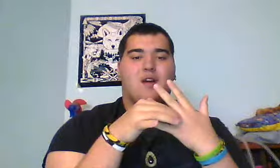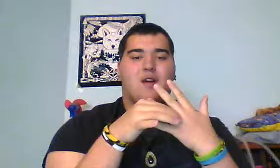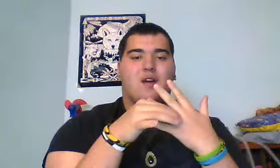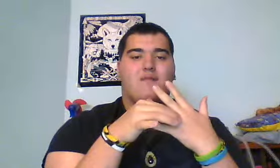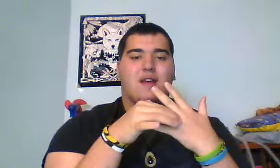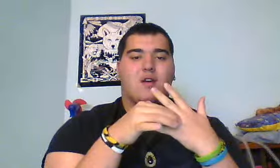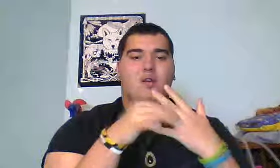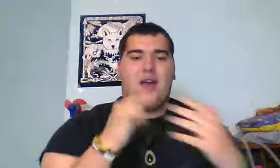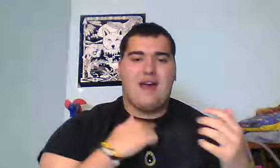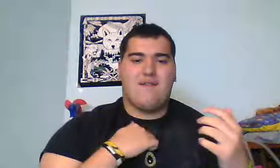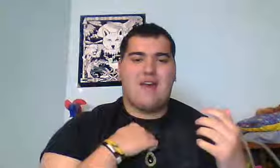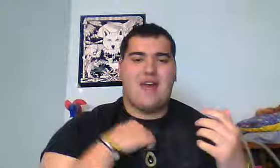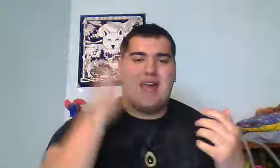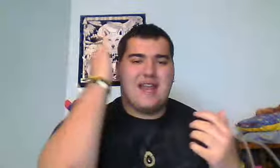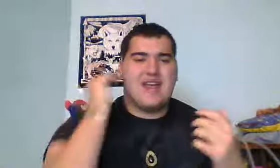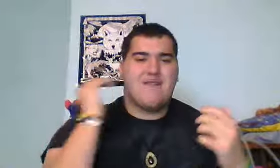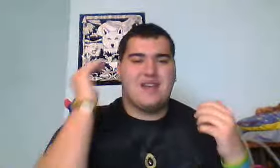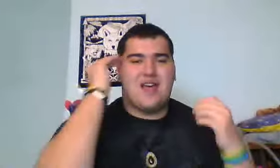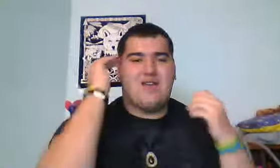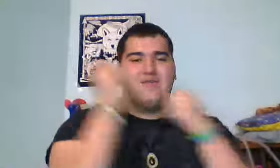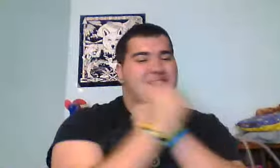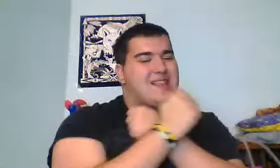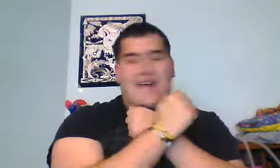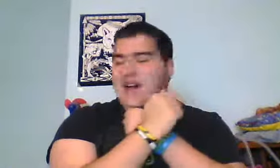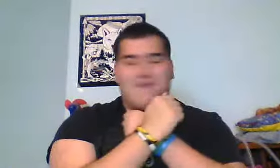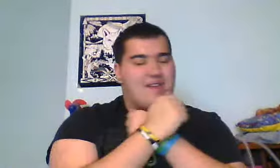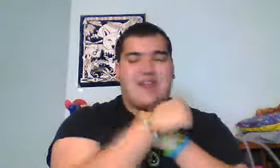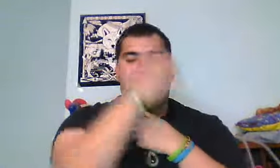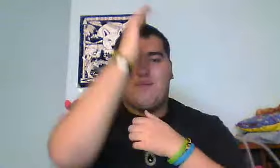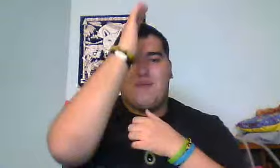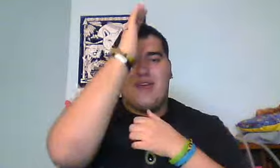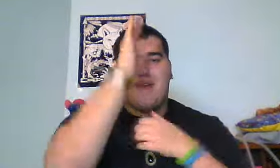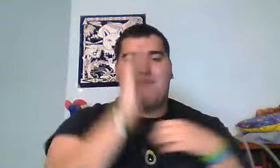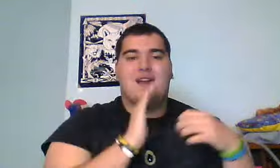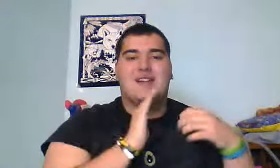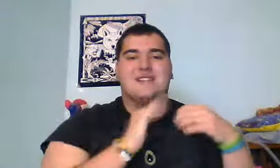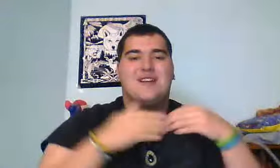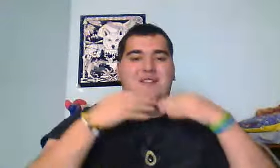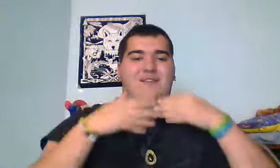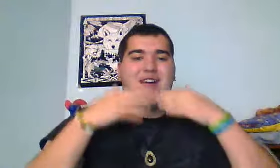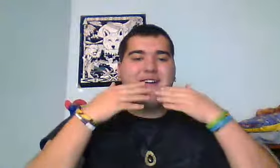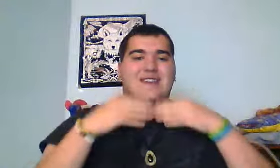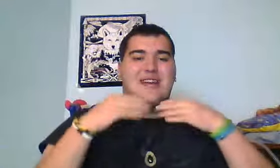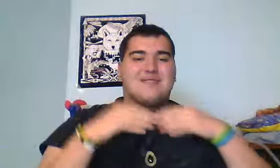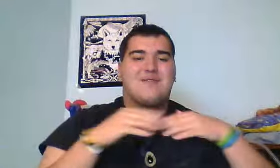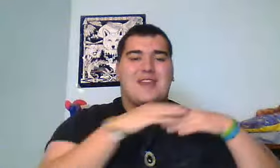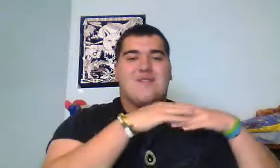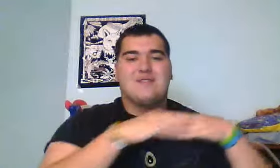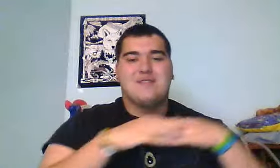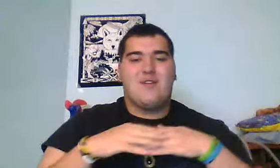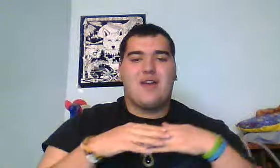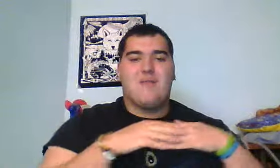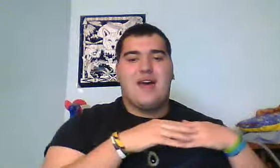cold finger I've never known the lovin' of a man But it sure felt nice when he was holding my